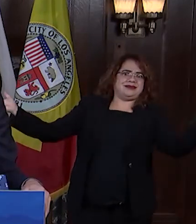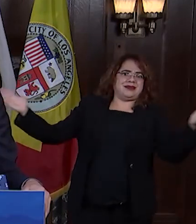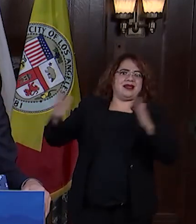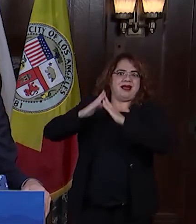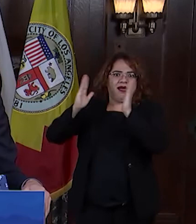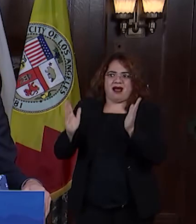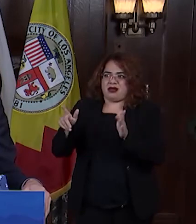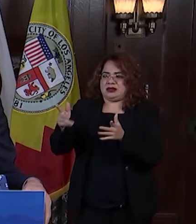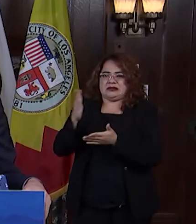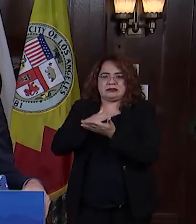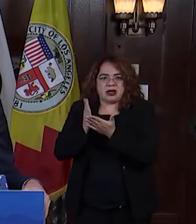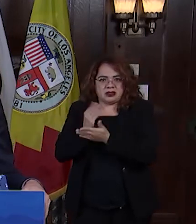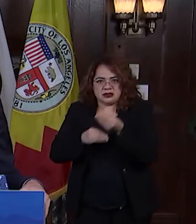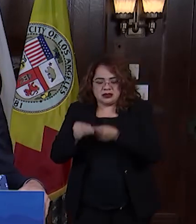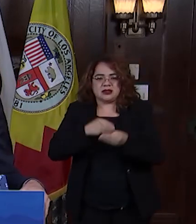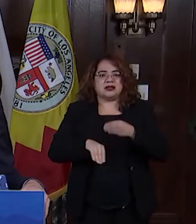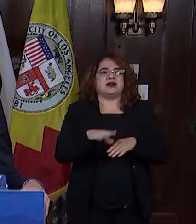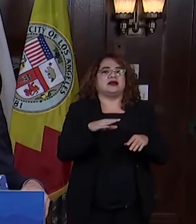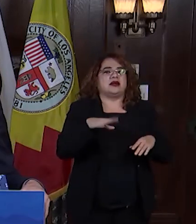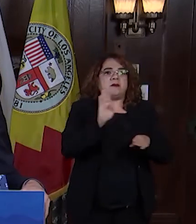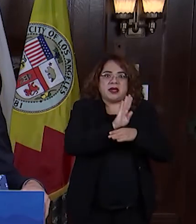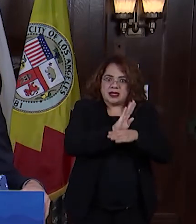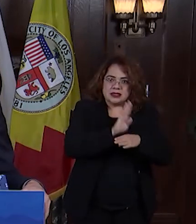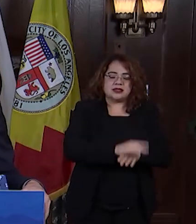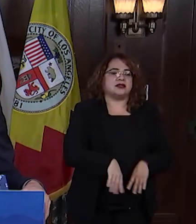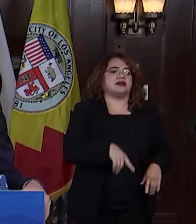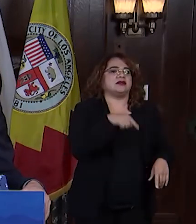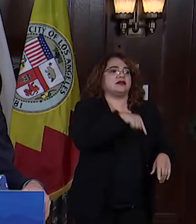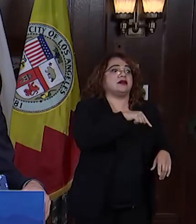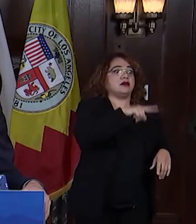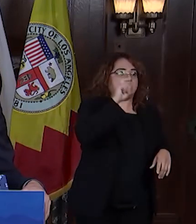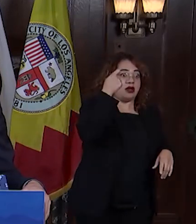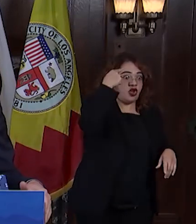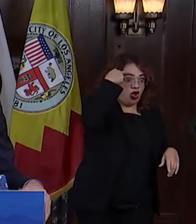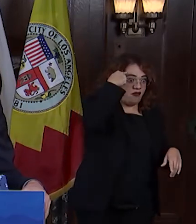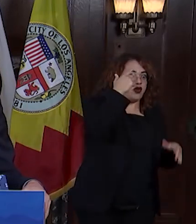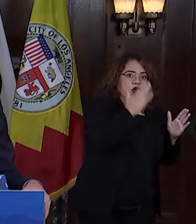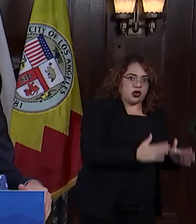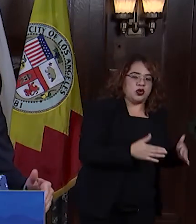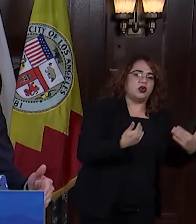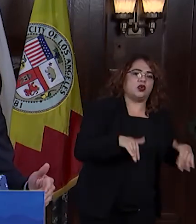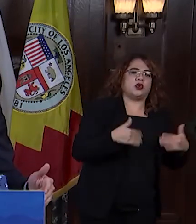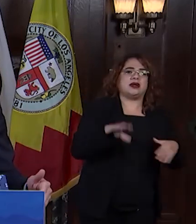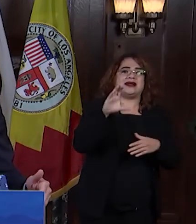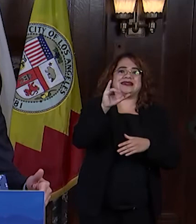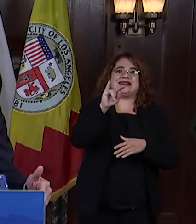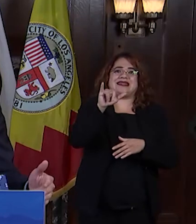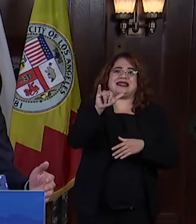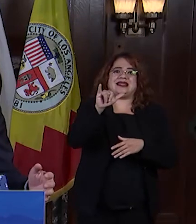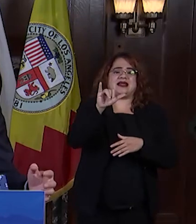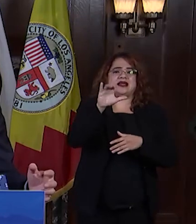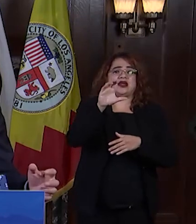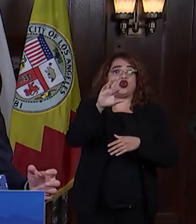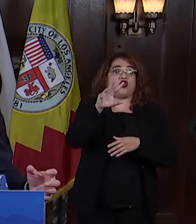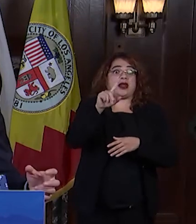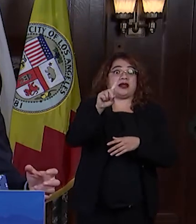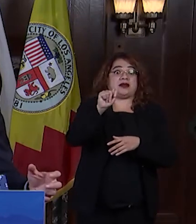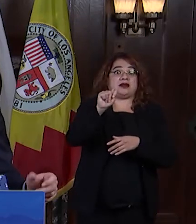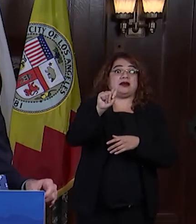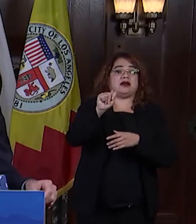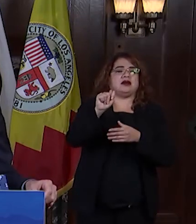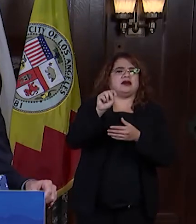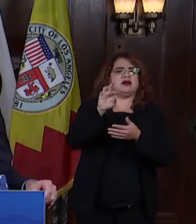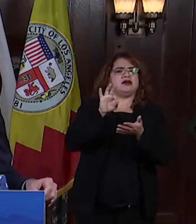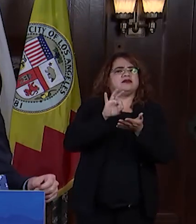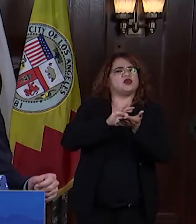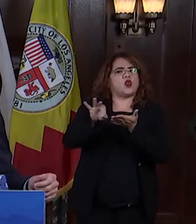government. And I have a responsibility as CEO of this city to make sure our city's credit rating, our budgets are balanced, as much of our city